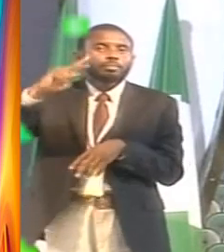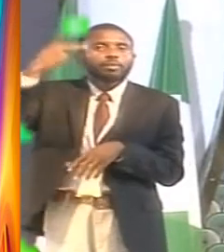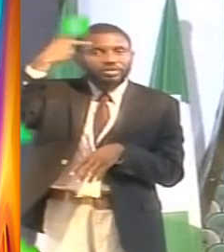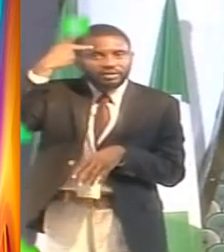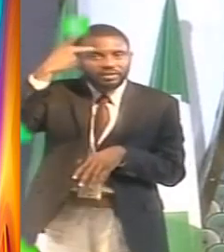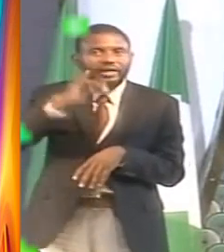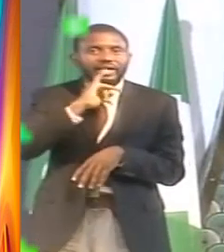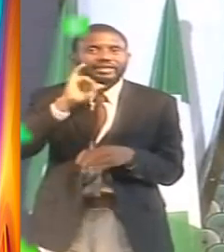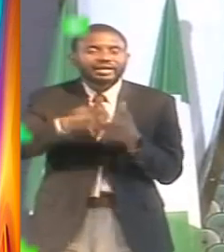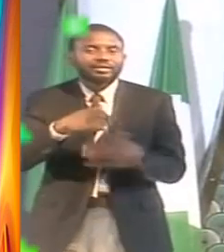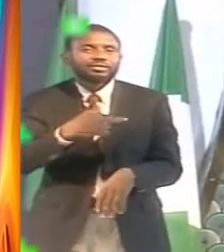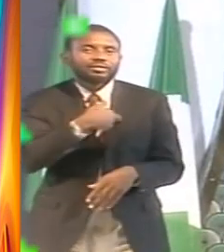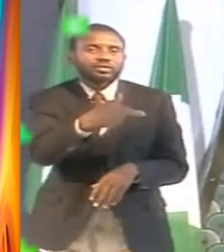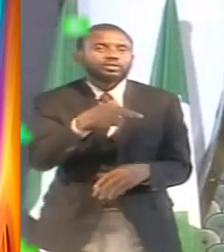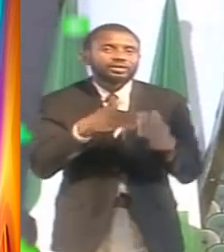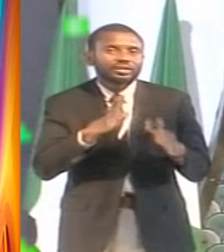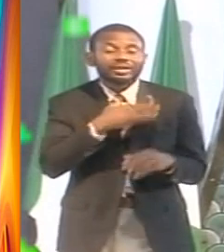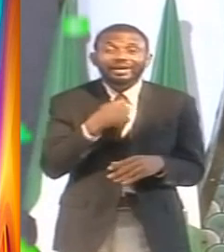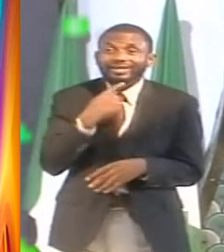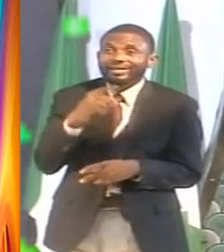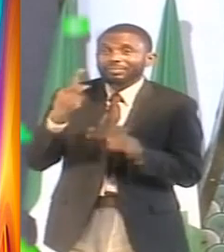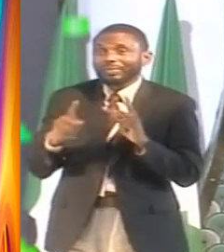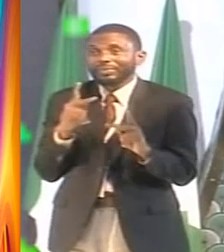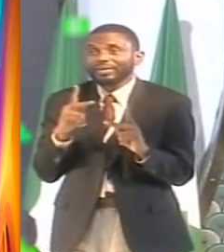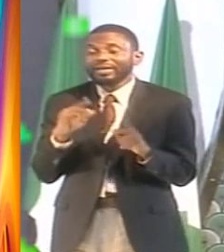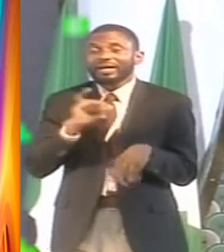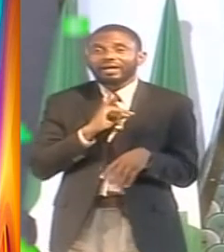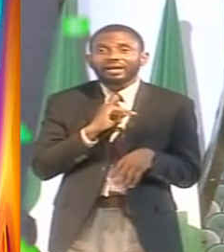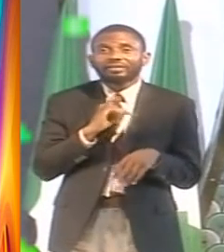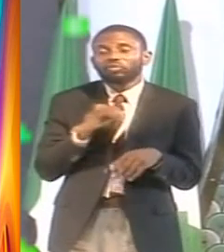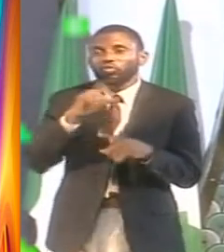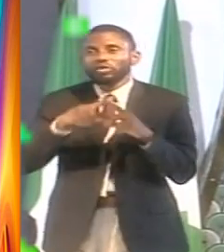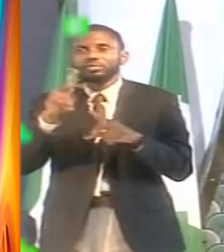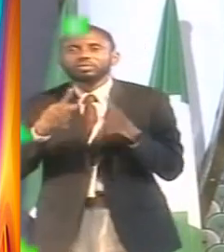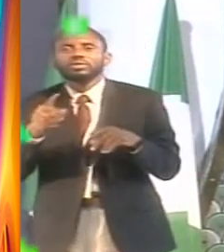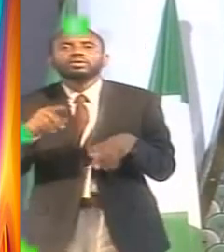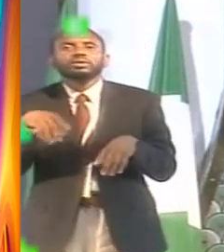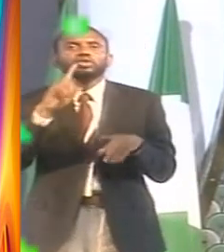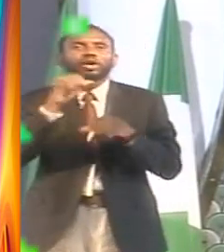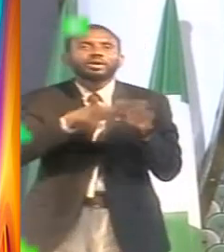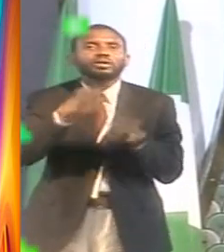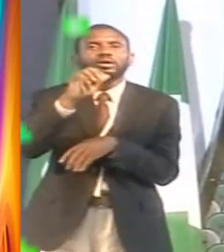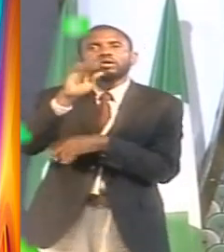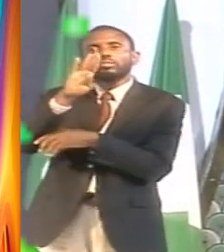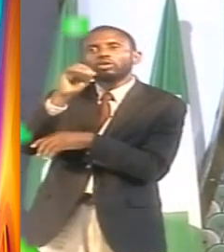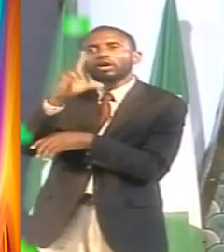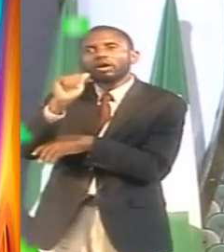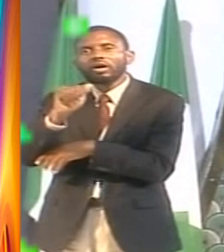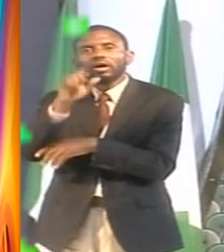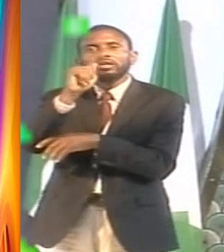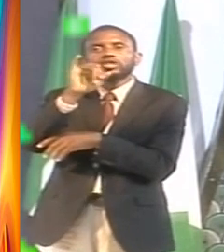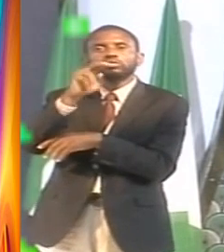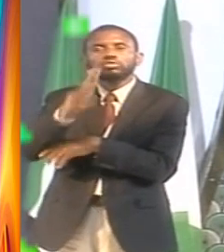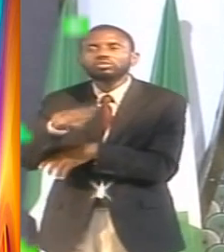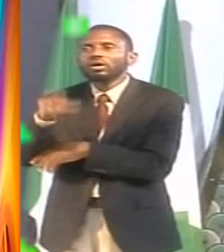is that religious leaders, and I tell people, when people talk about Asiwaju Bola Tinubu, Atiku,